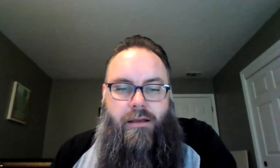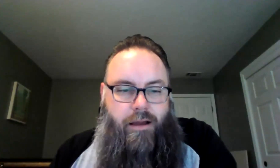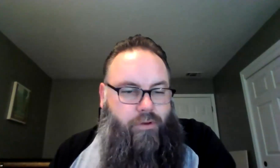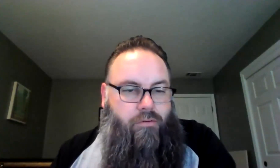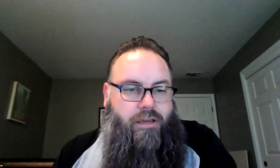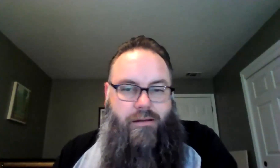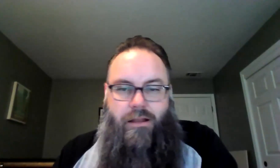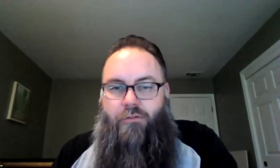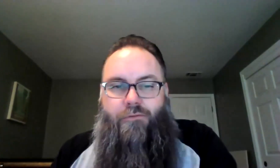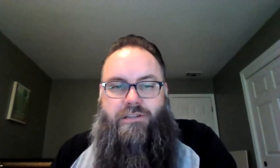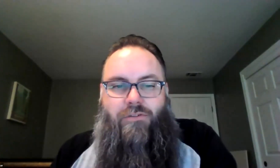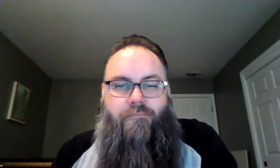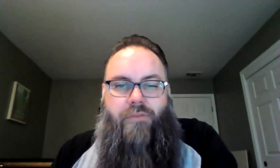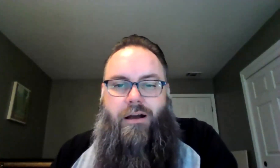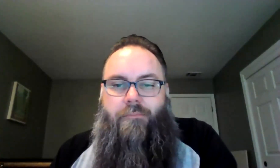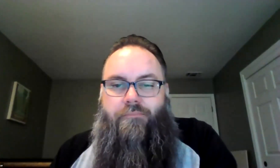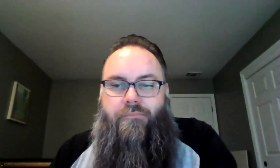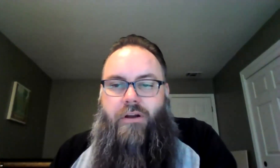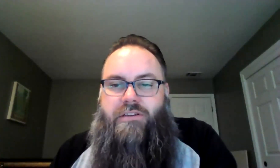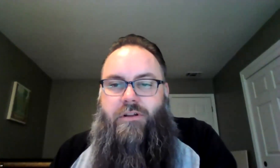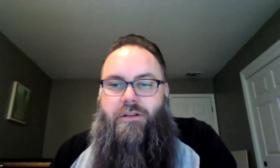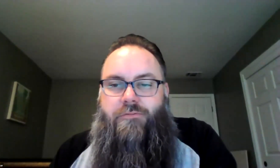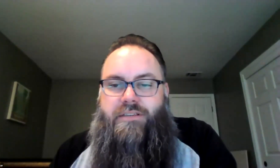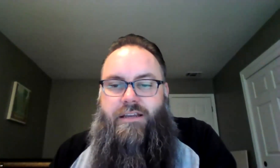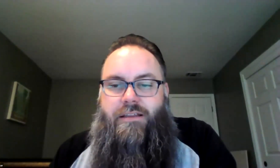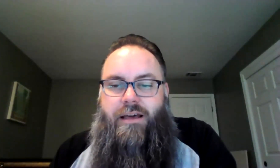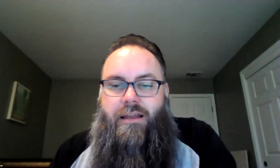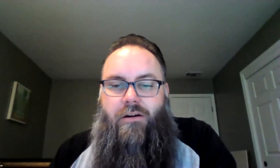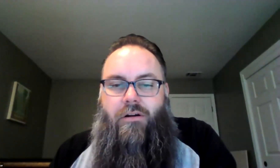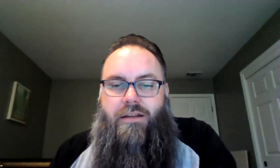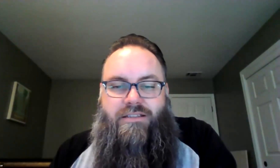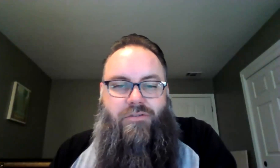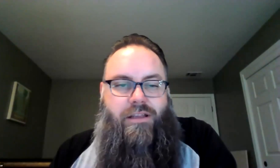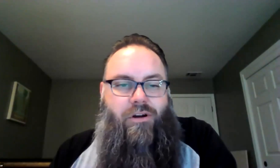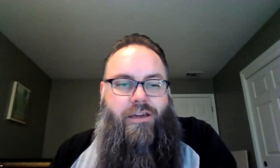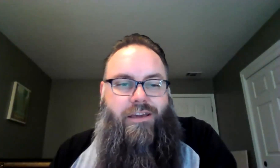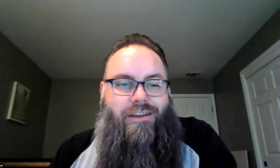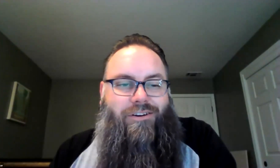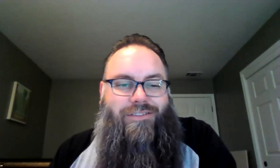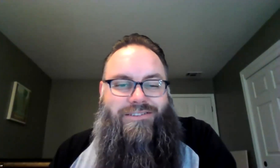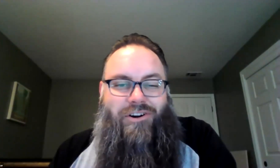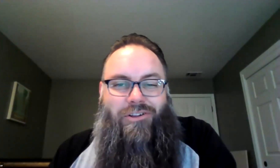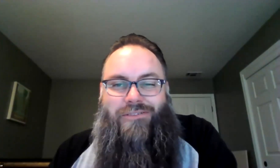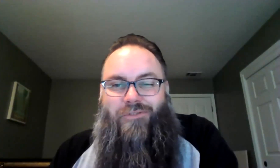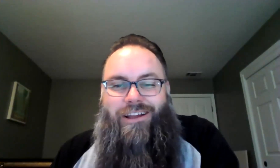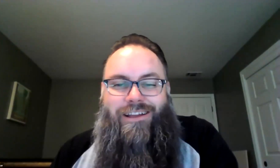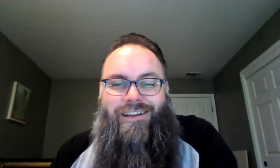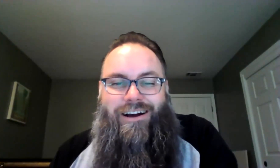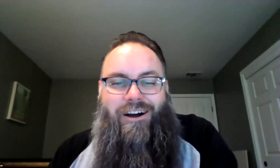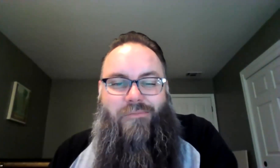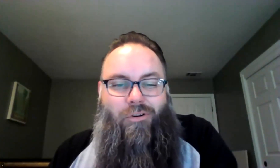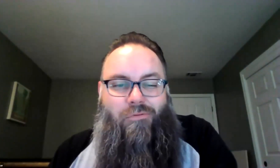Again, we don't get a lot of folks from Marysville and Yuba City that are necessarily logging in on this call in the